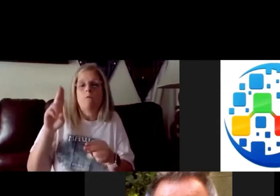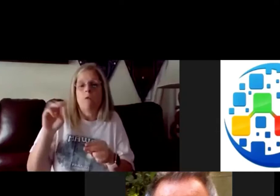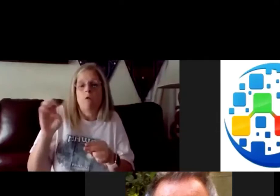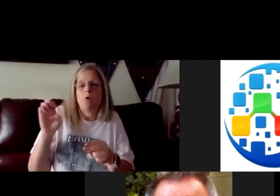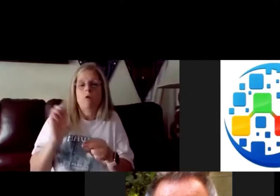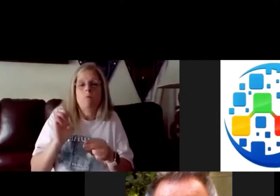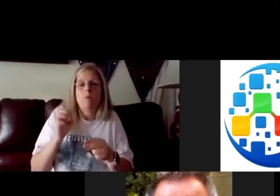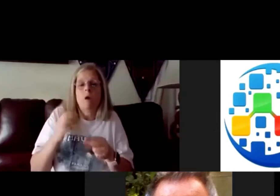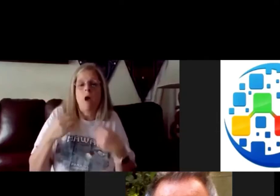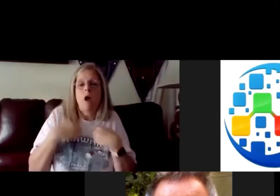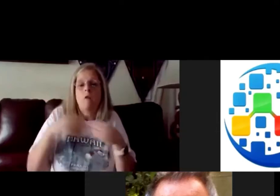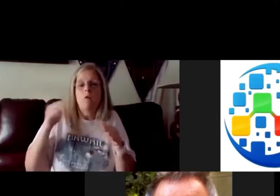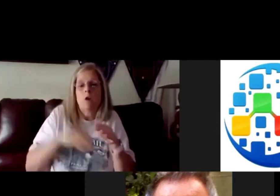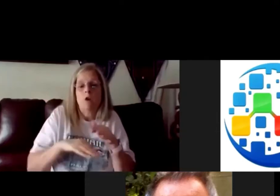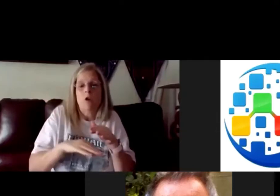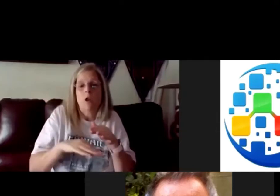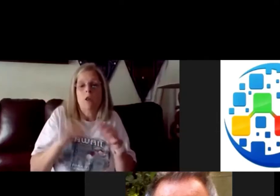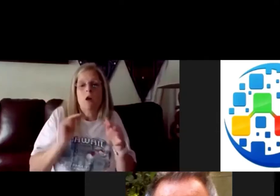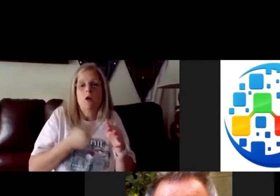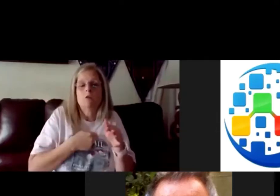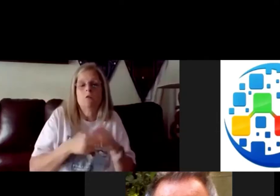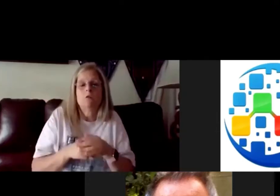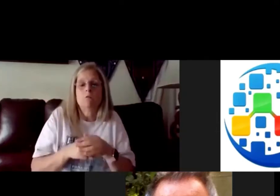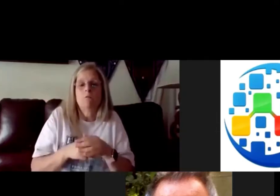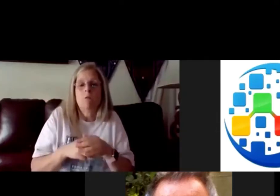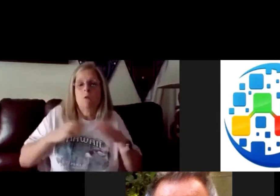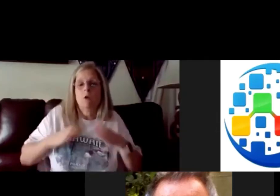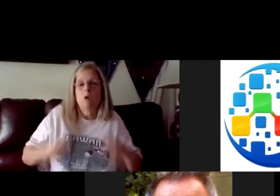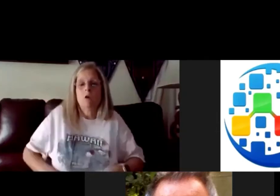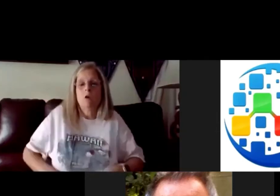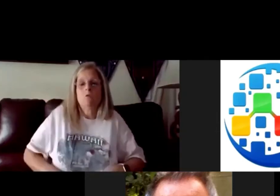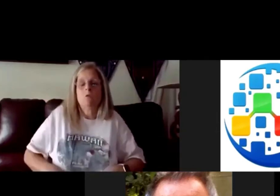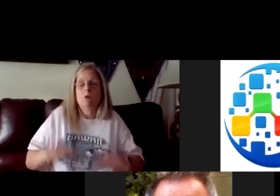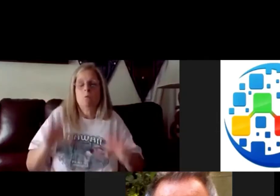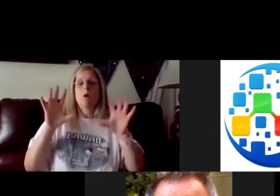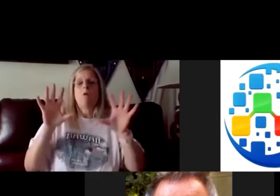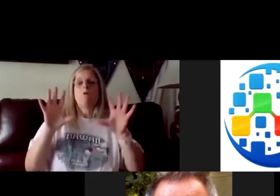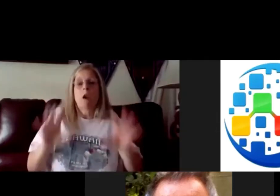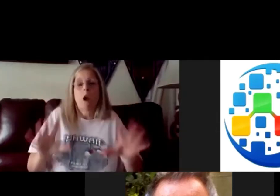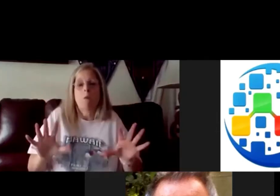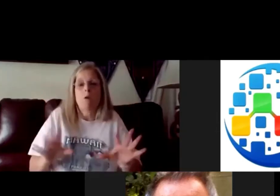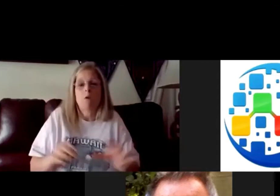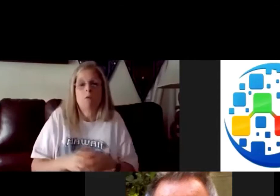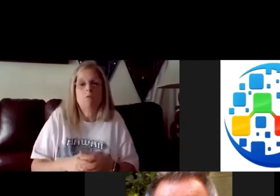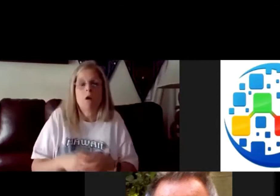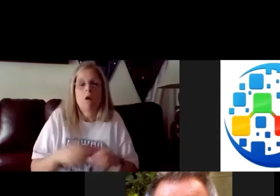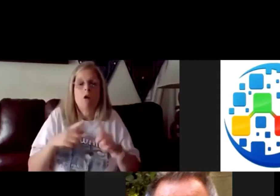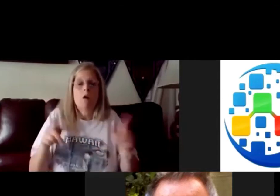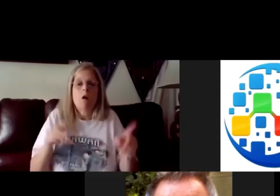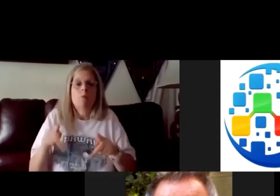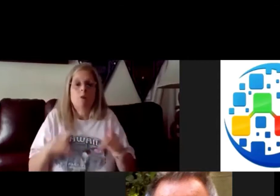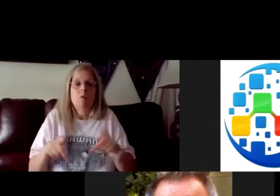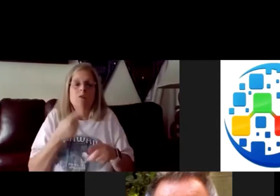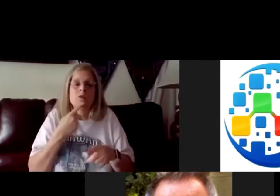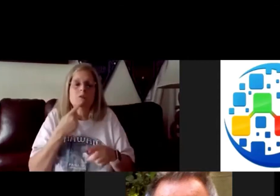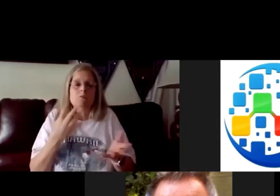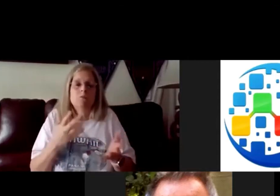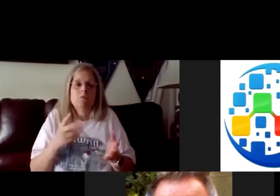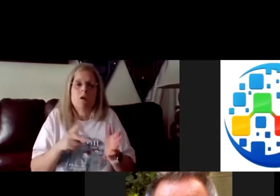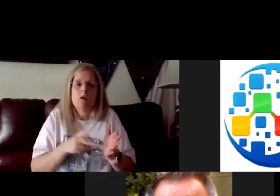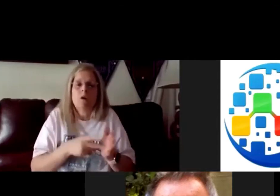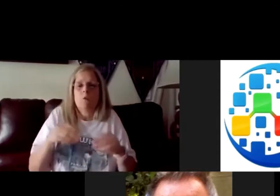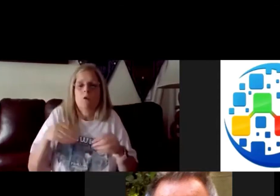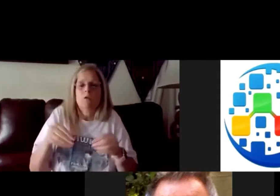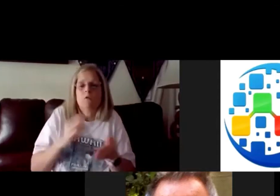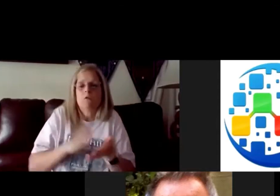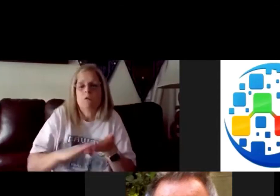underneath us, and these are primarily going to be customers, is going to be phenomenal. I have a lot of people come and say, you know, a couple of sales is nice, but I'm